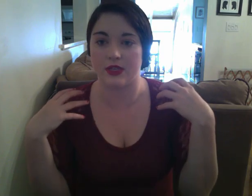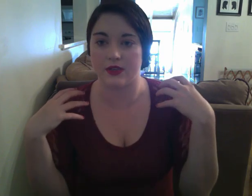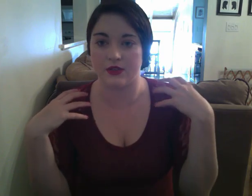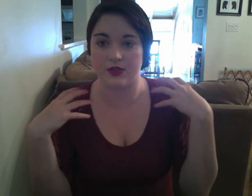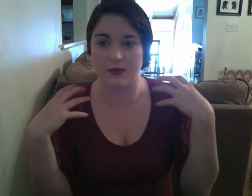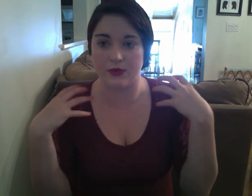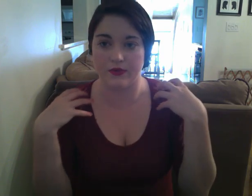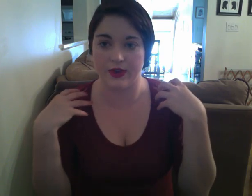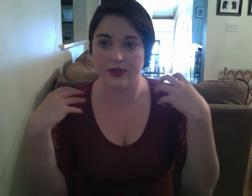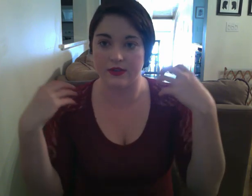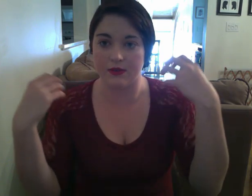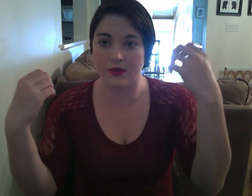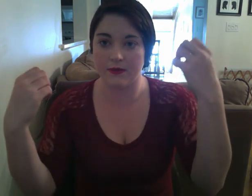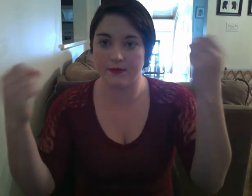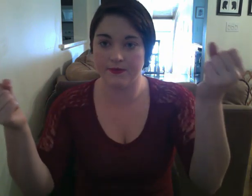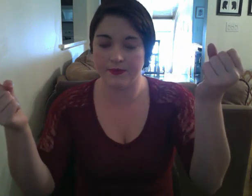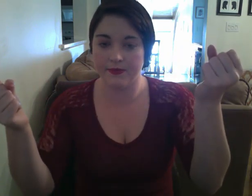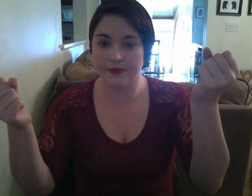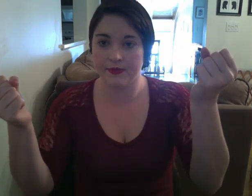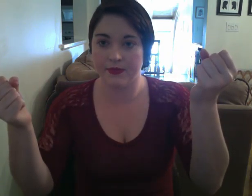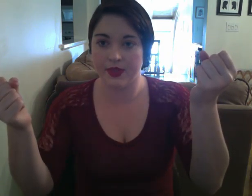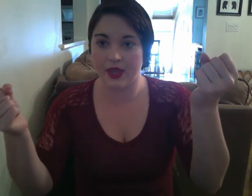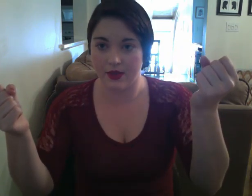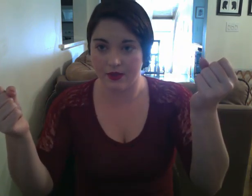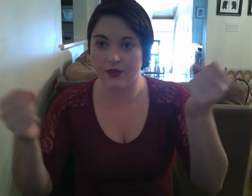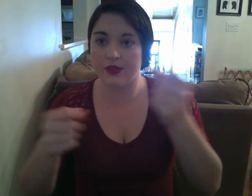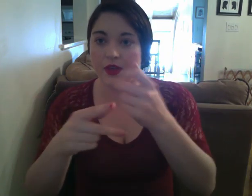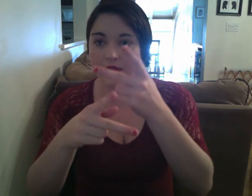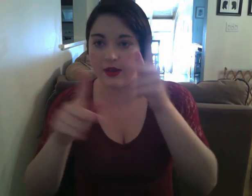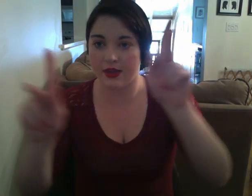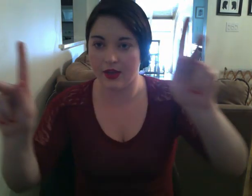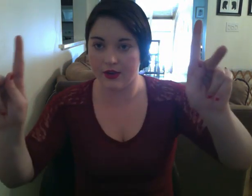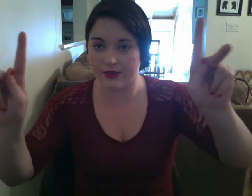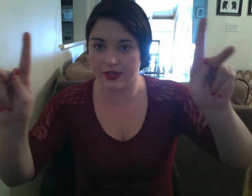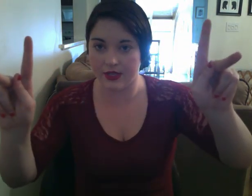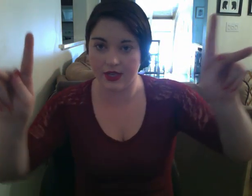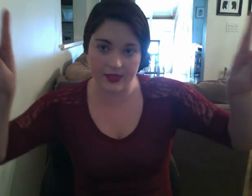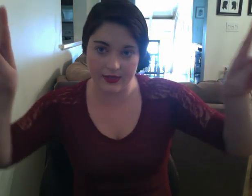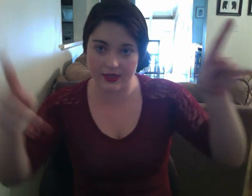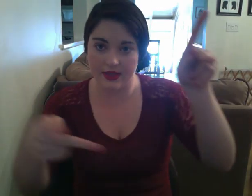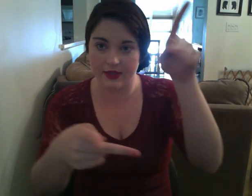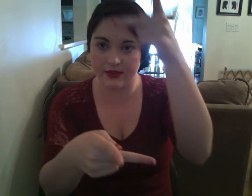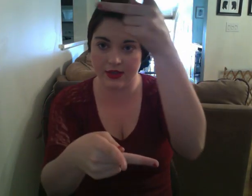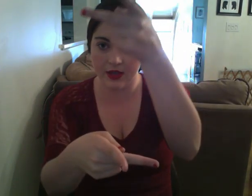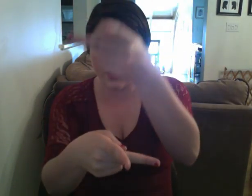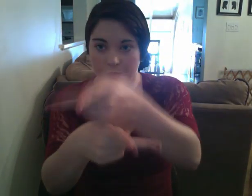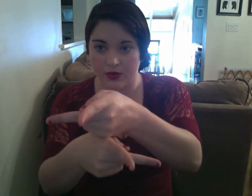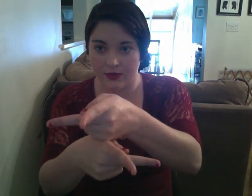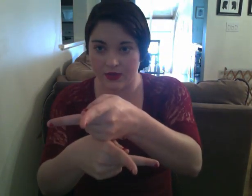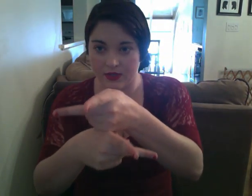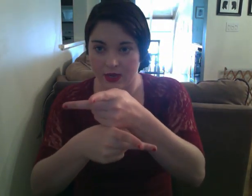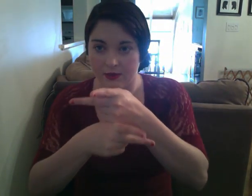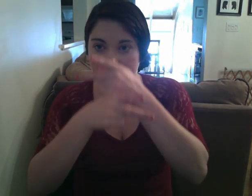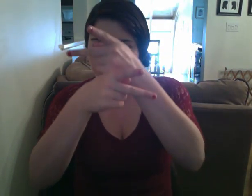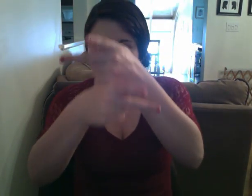this. You take both hands, come up. Health. And then care is like the K is like this. One comes on top of the other,